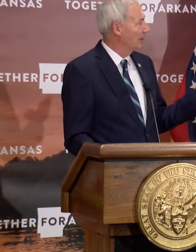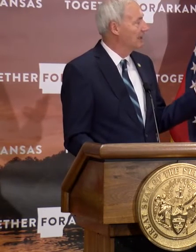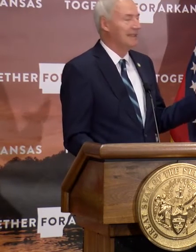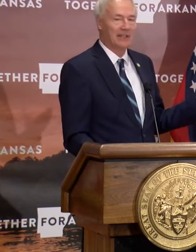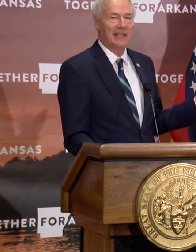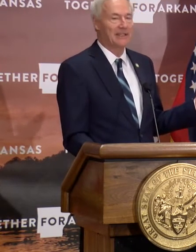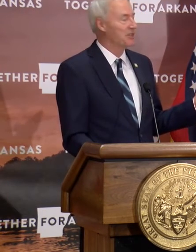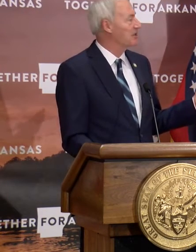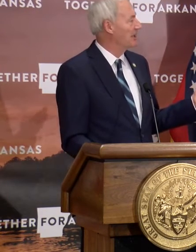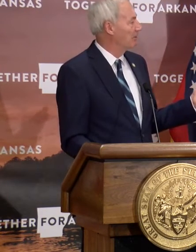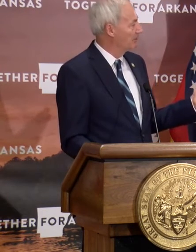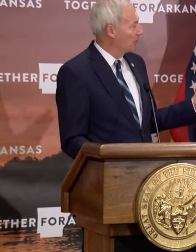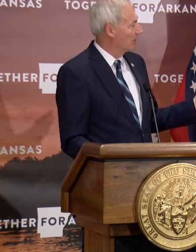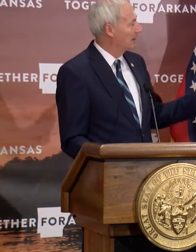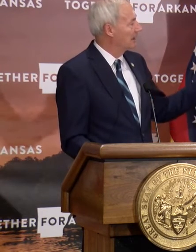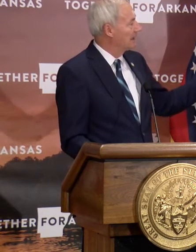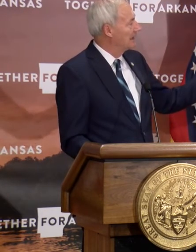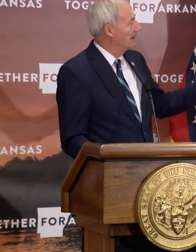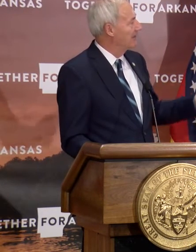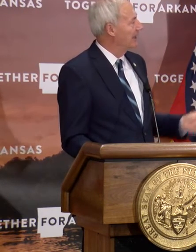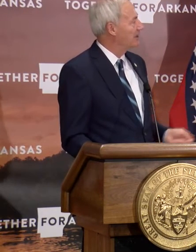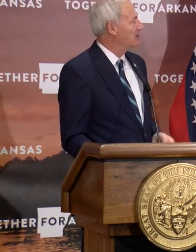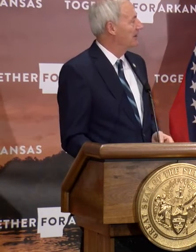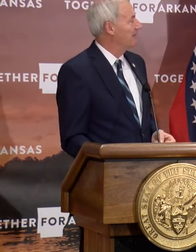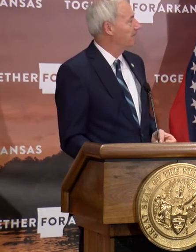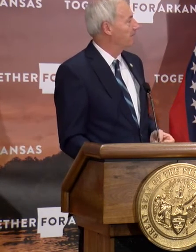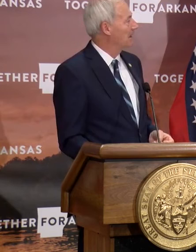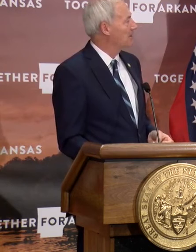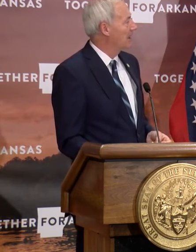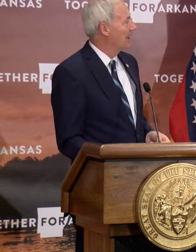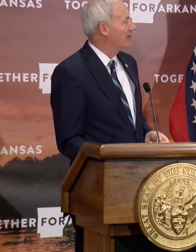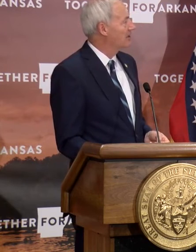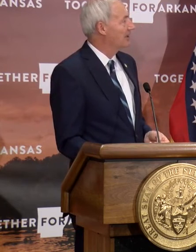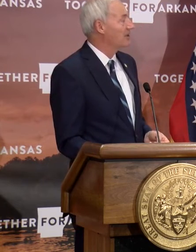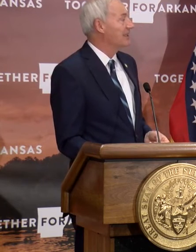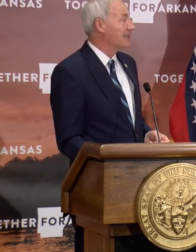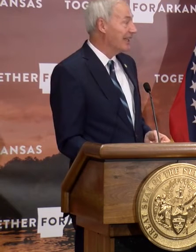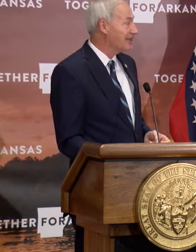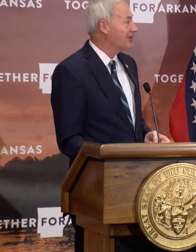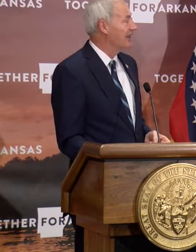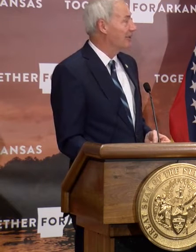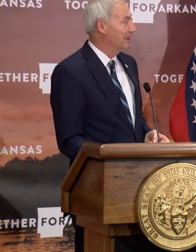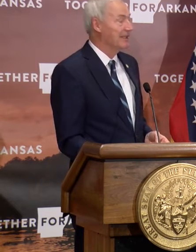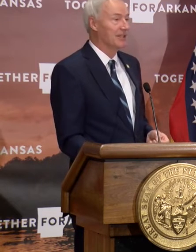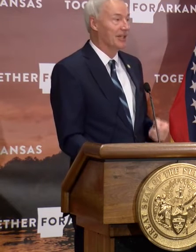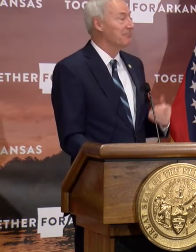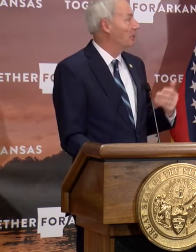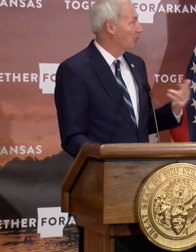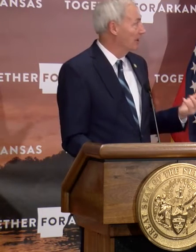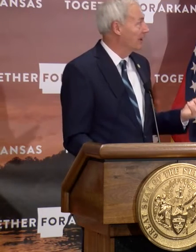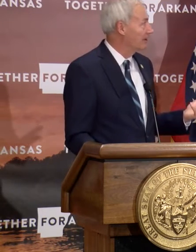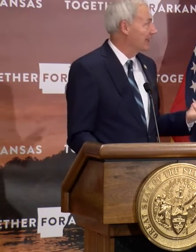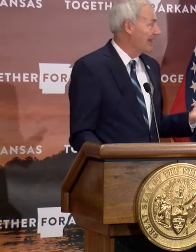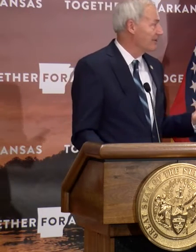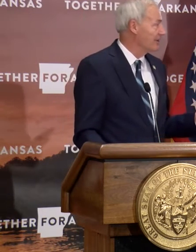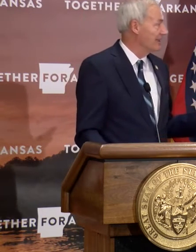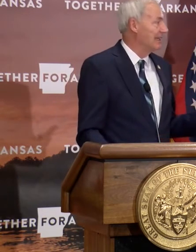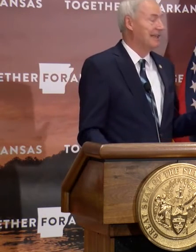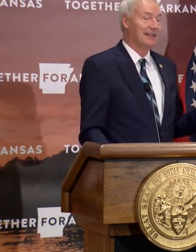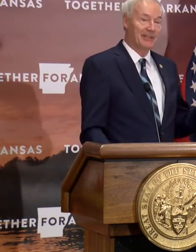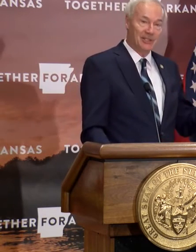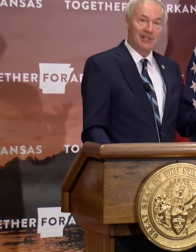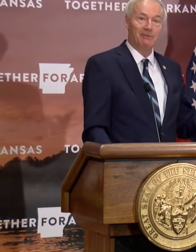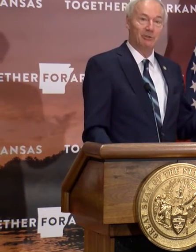impact on the cases that are reported. The next slide says the tests that are being done per